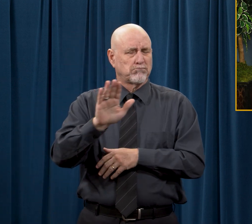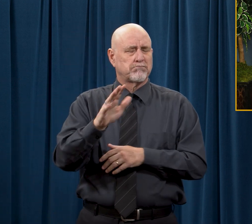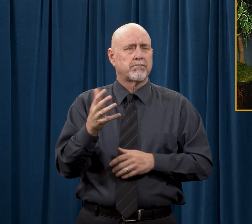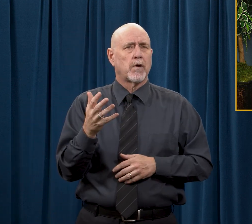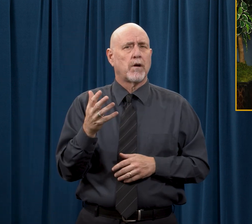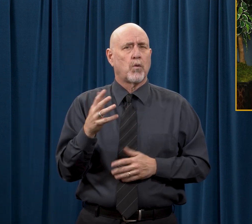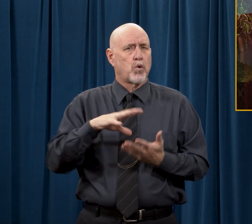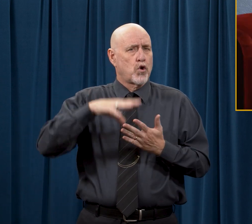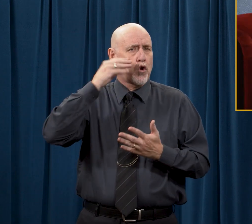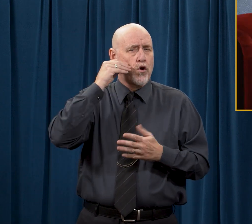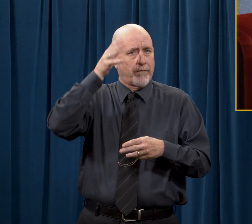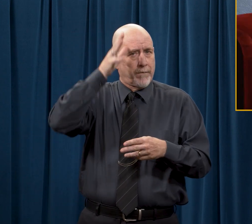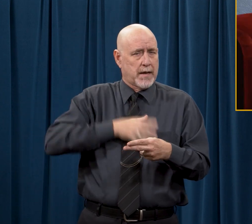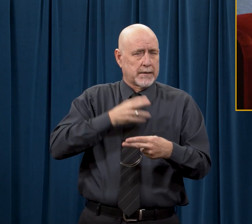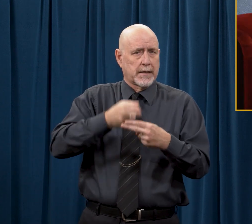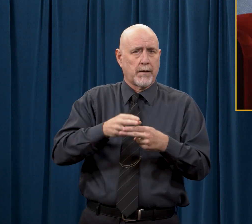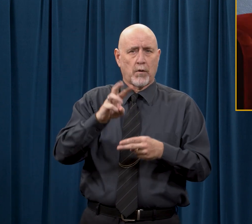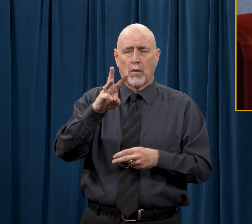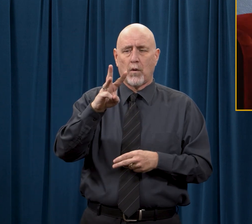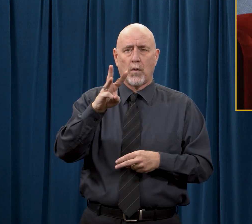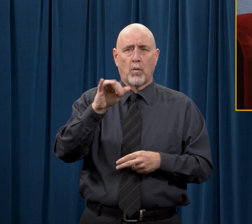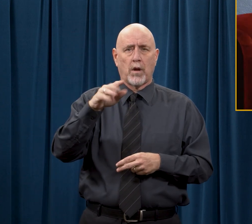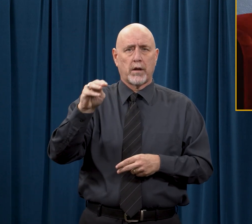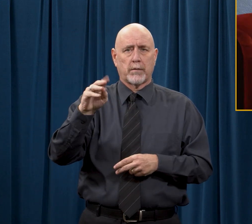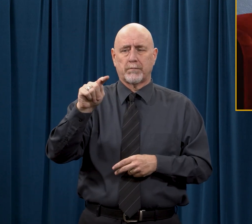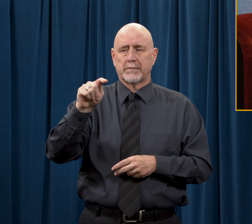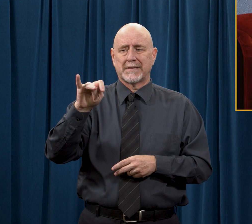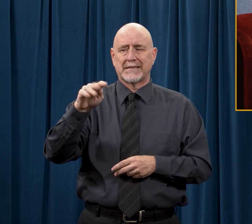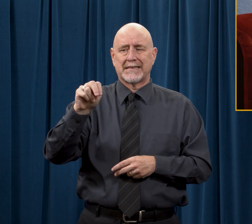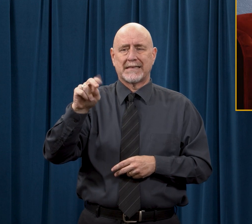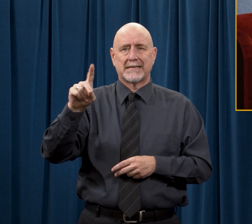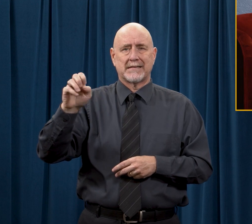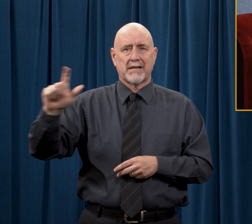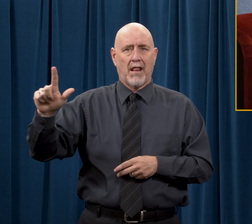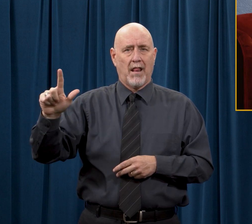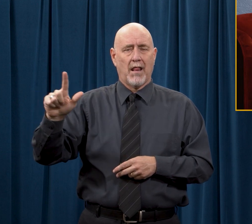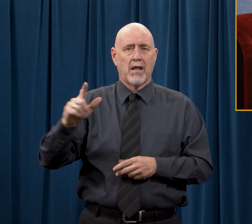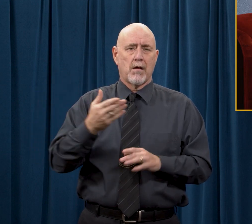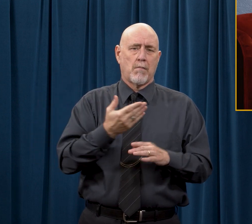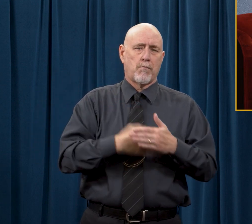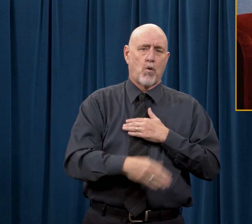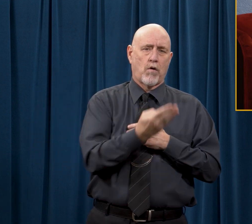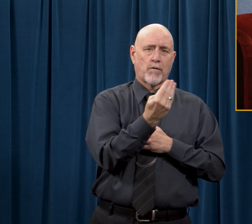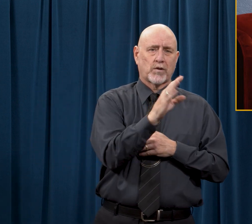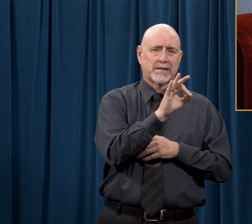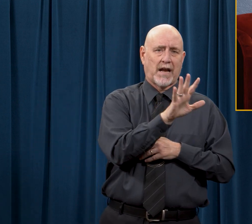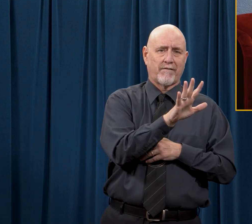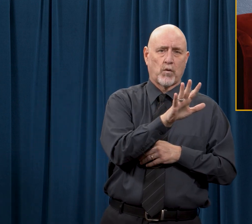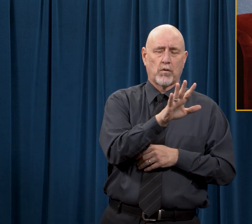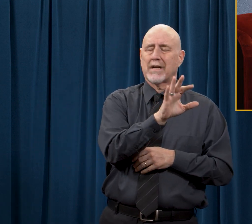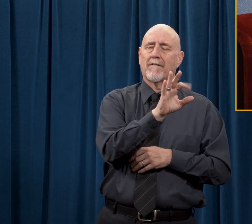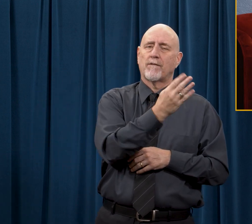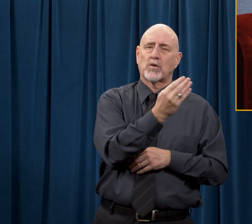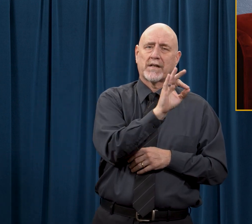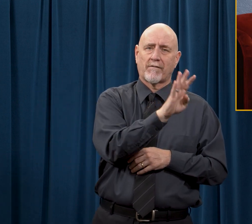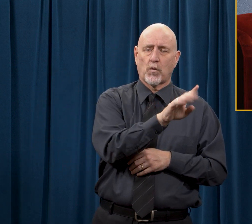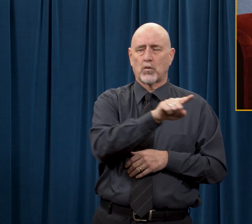About this time, we learn about a man by the name of William Tyndale, who lived from